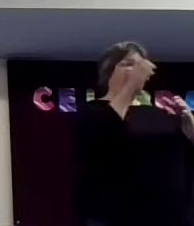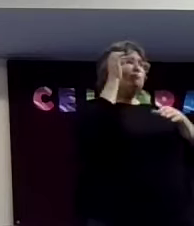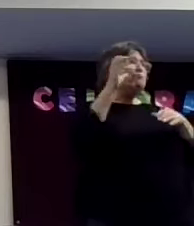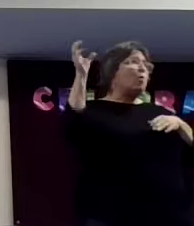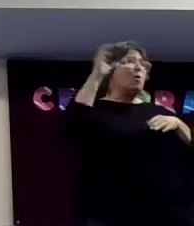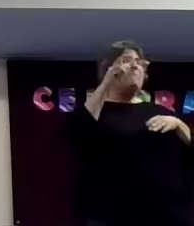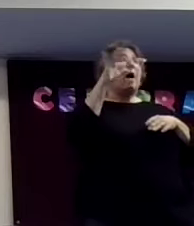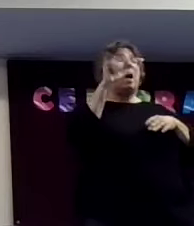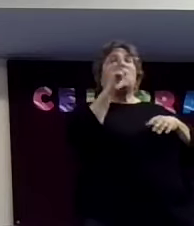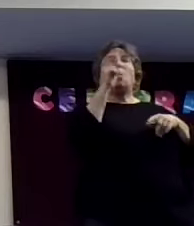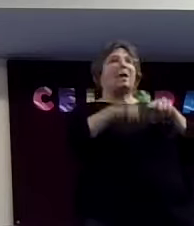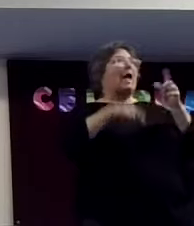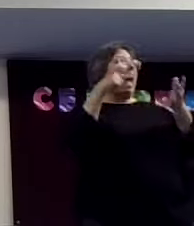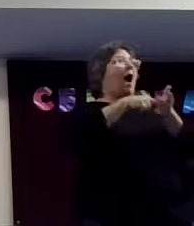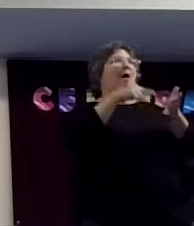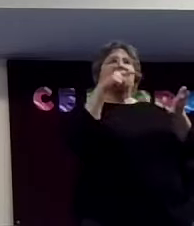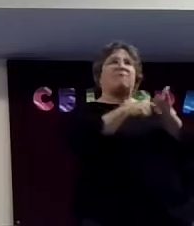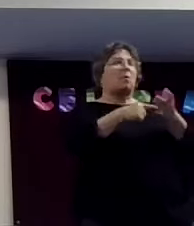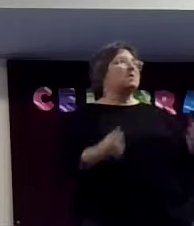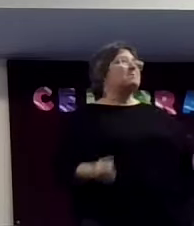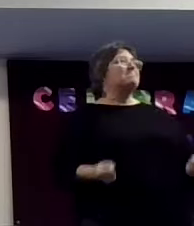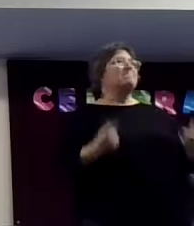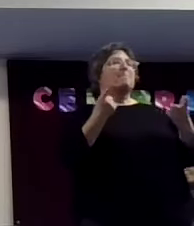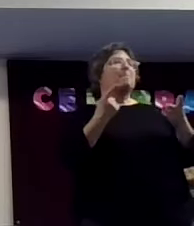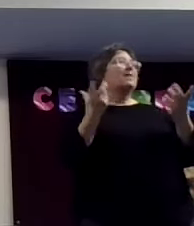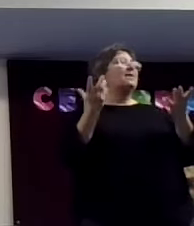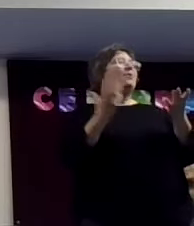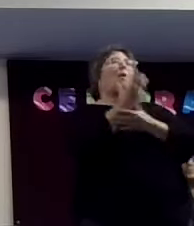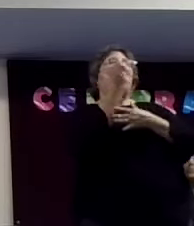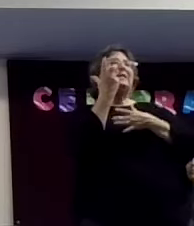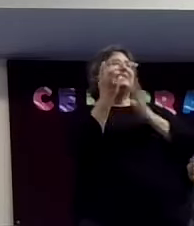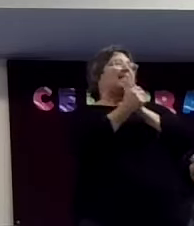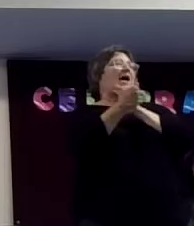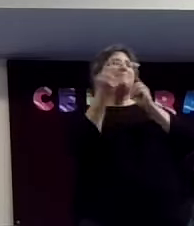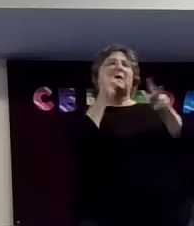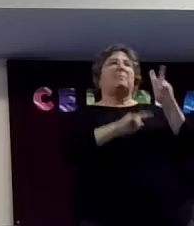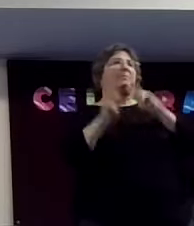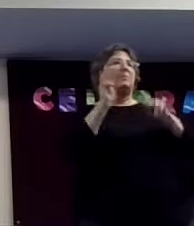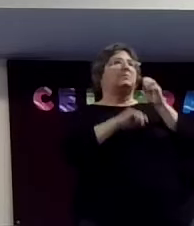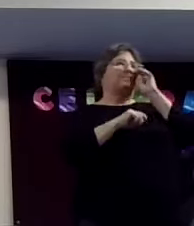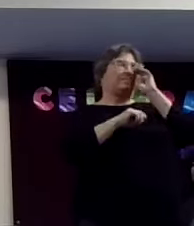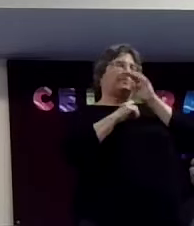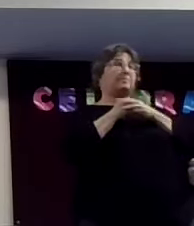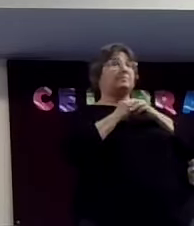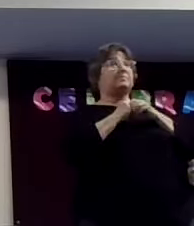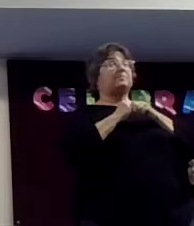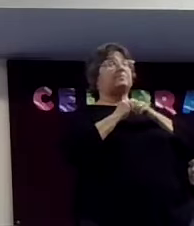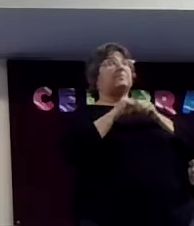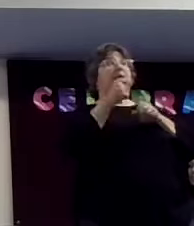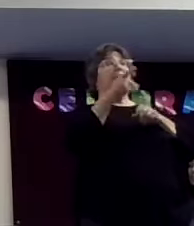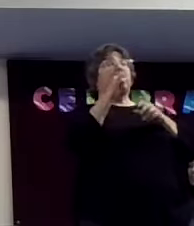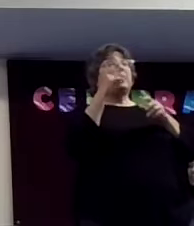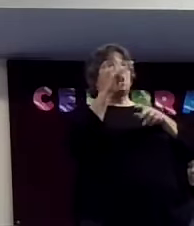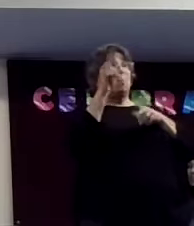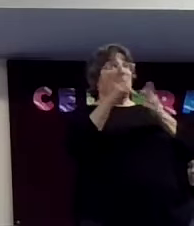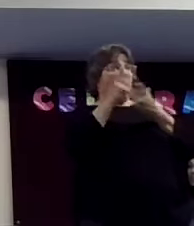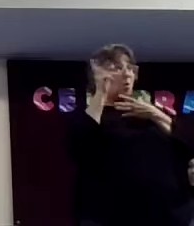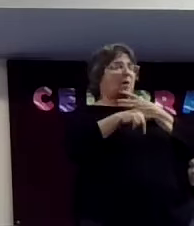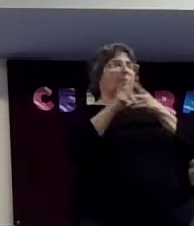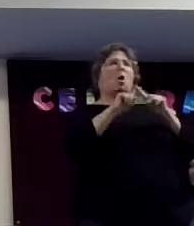Mars, we could not afford to squander the talents of so many people. The space program, with all